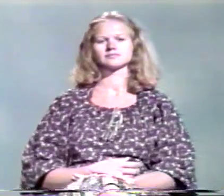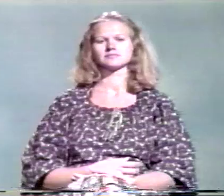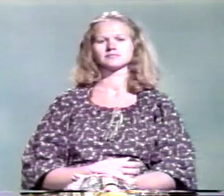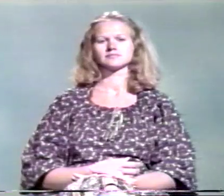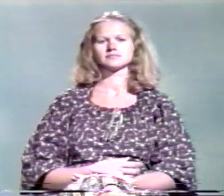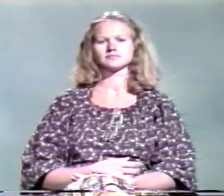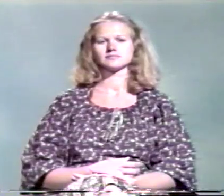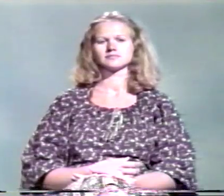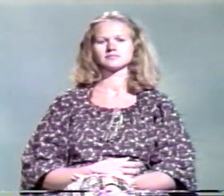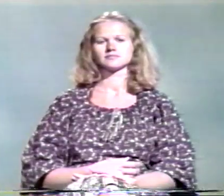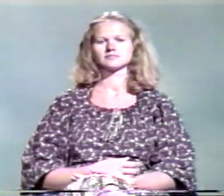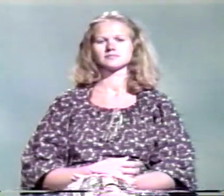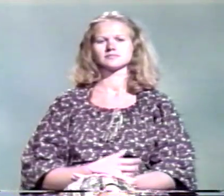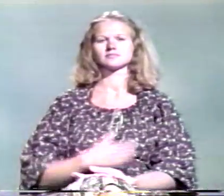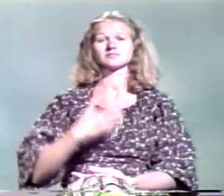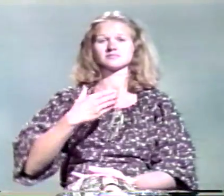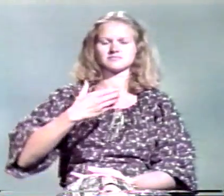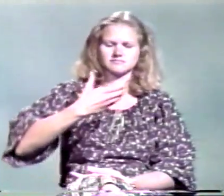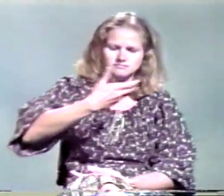Spilling a drink that you're holding on to.